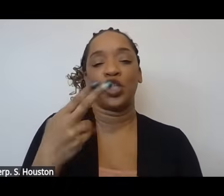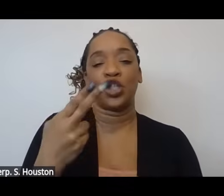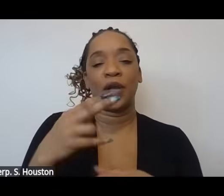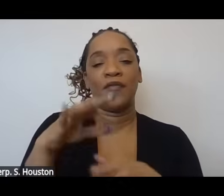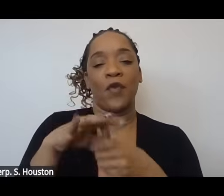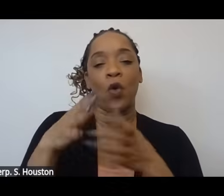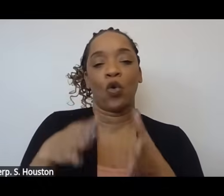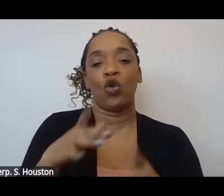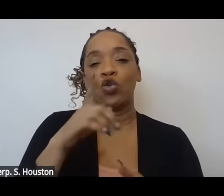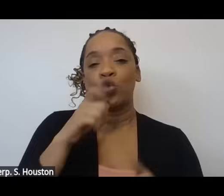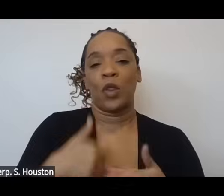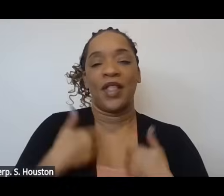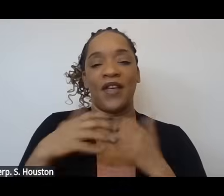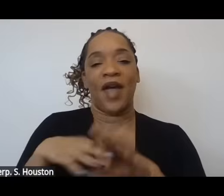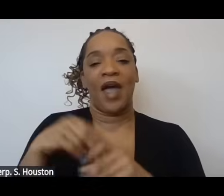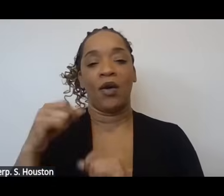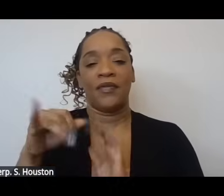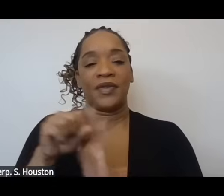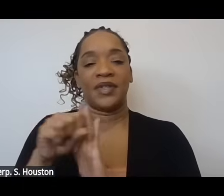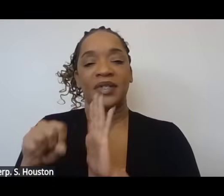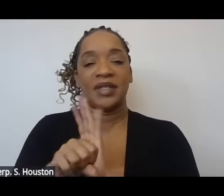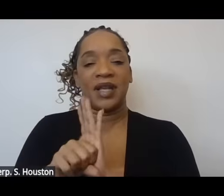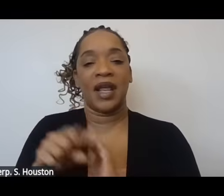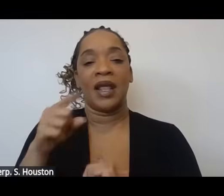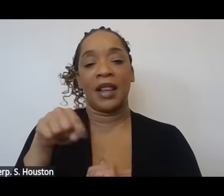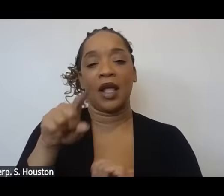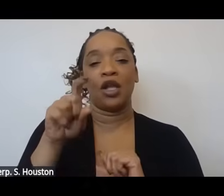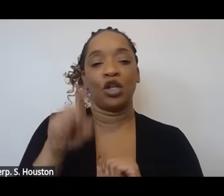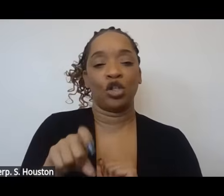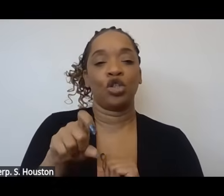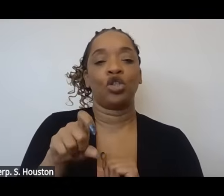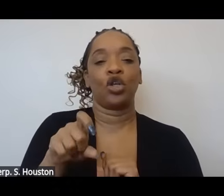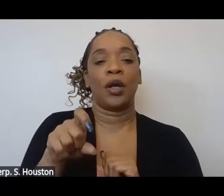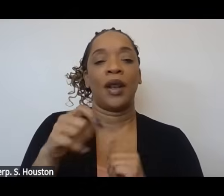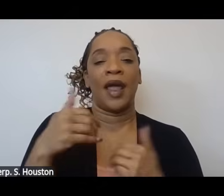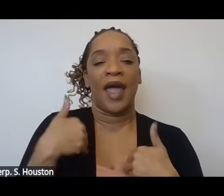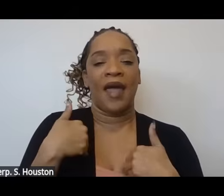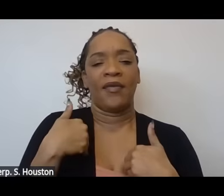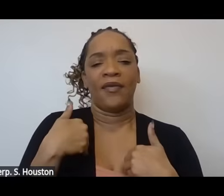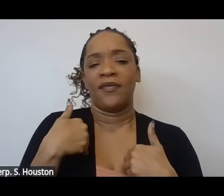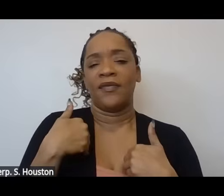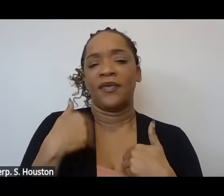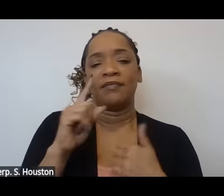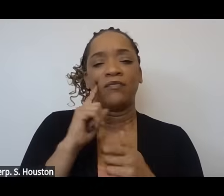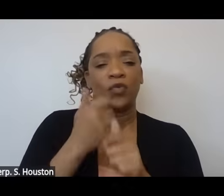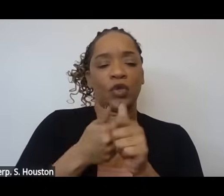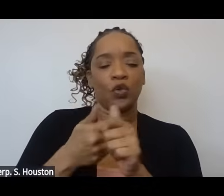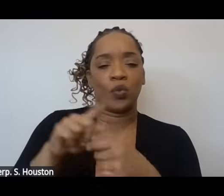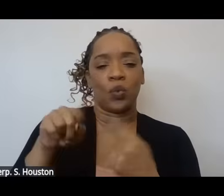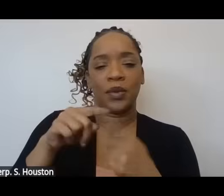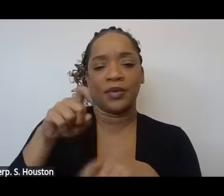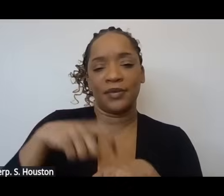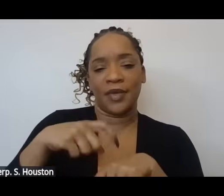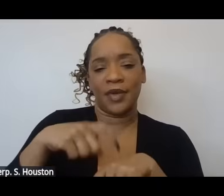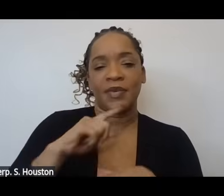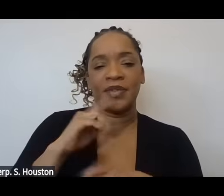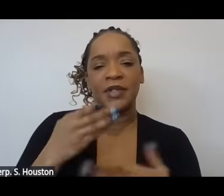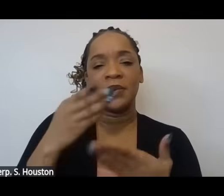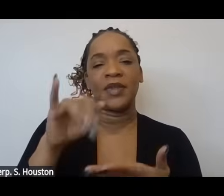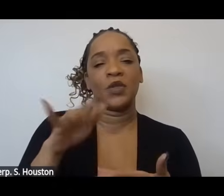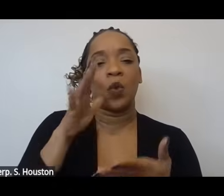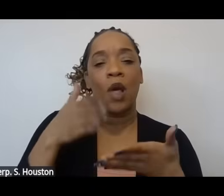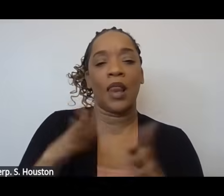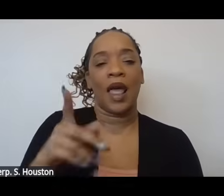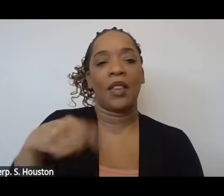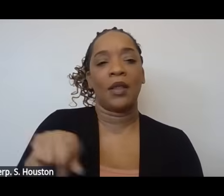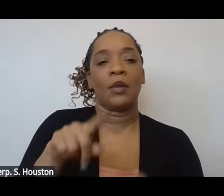unregistered out-of-state circulator at the time that petitions are submitted. This will allow the Bureau to authenticate the signature if the circulator's signature